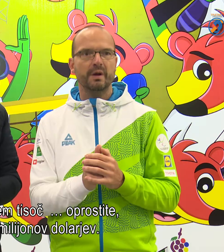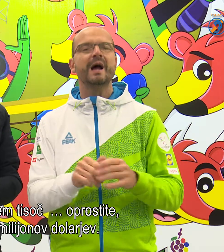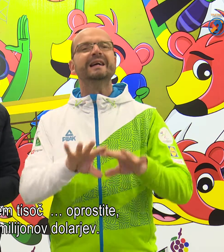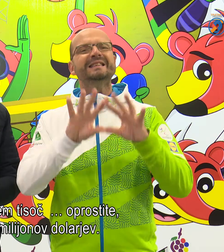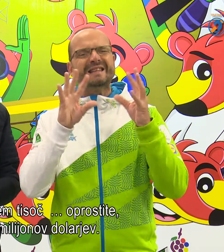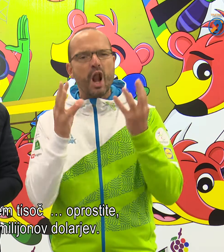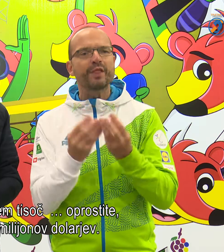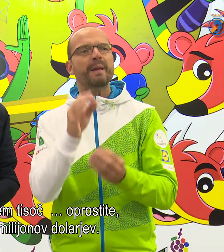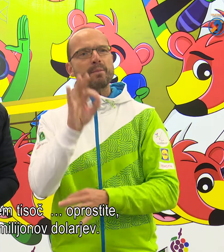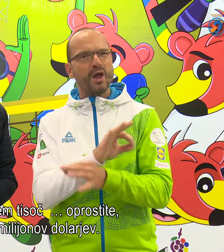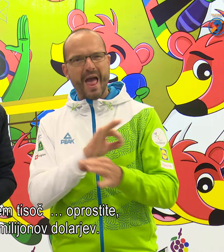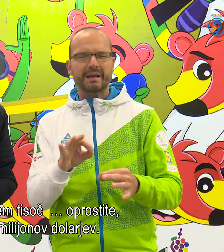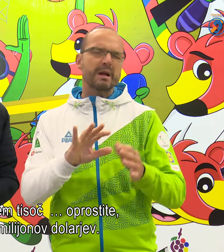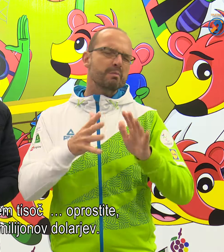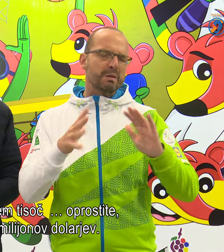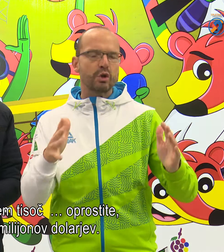million.